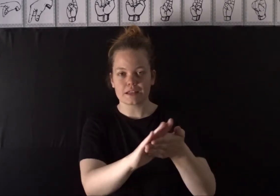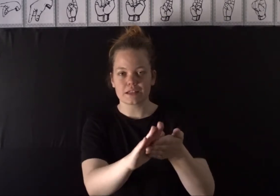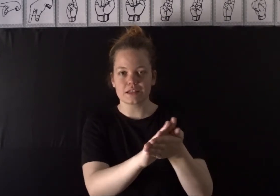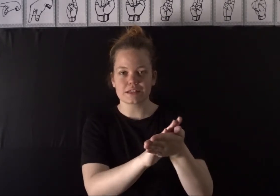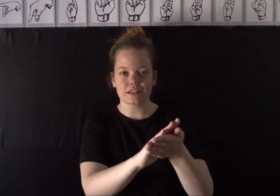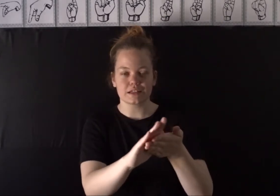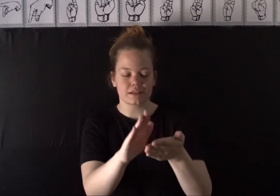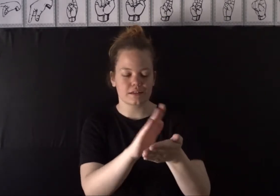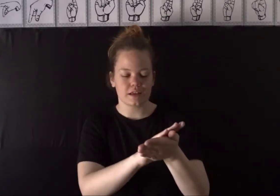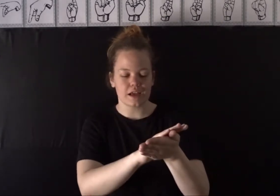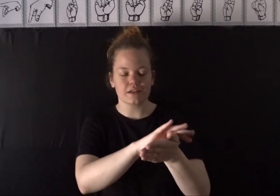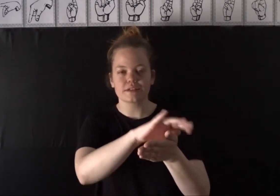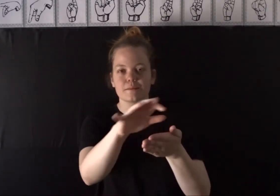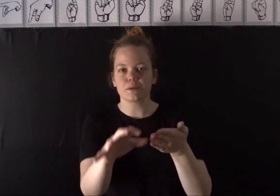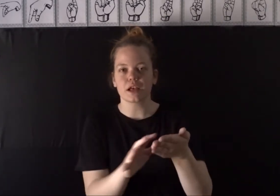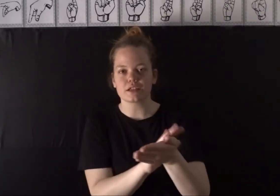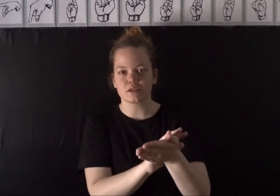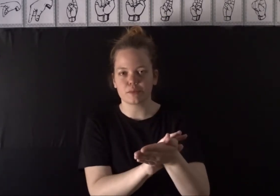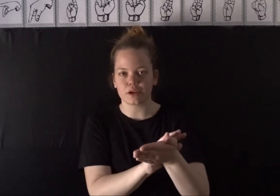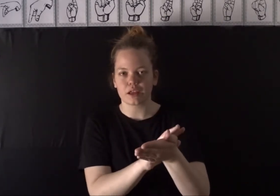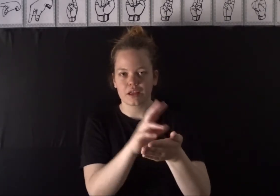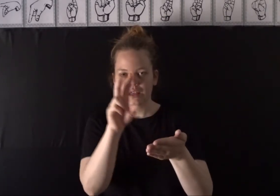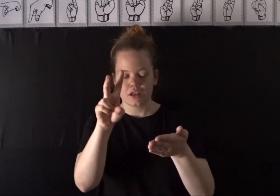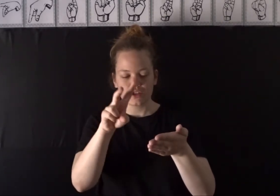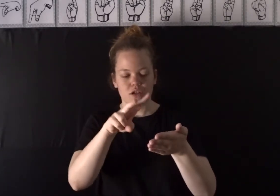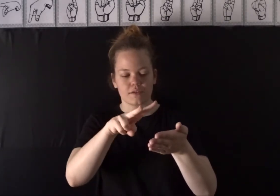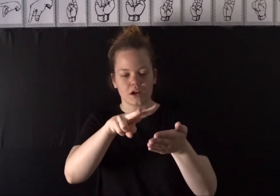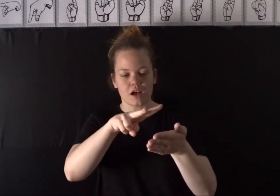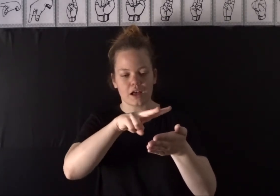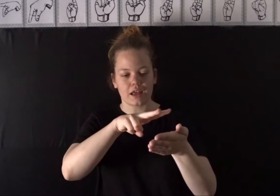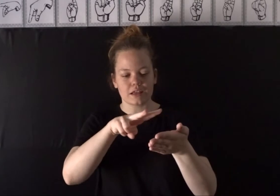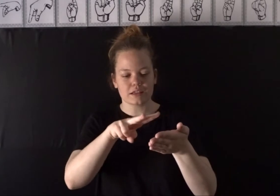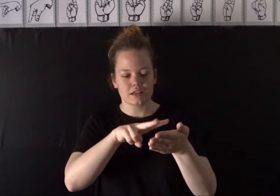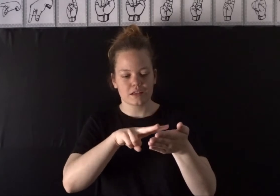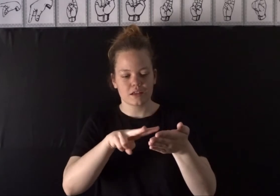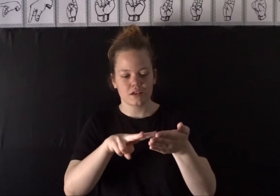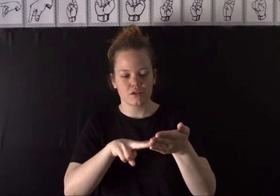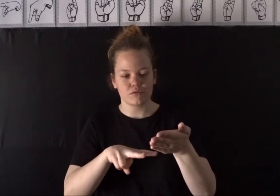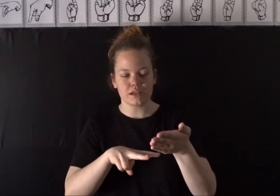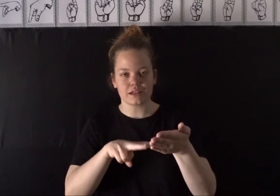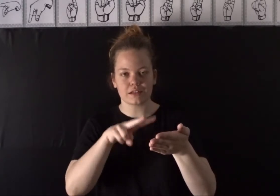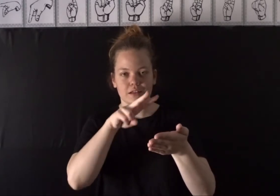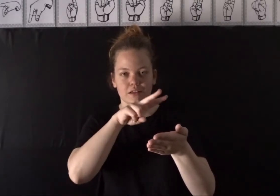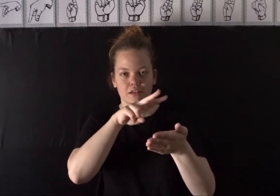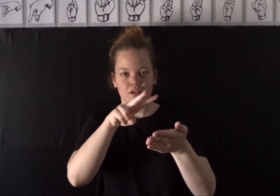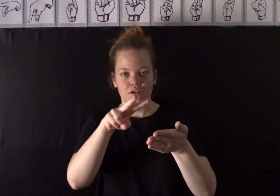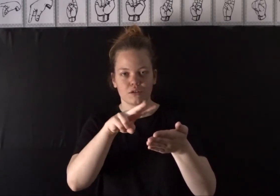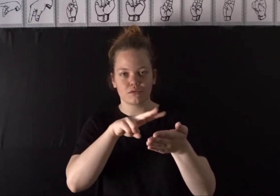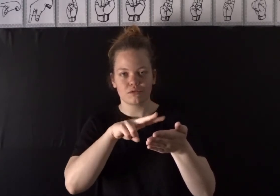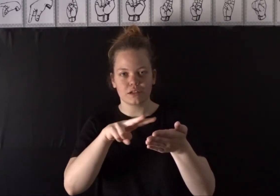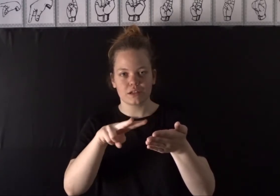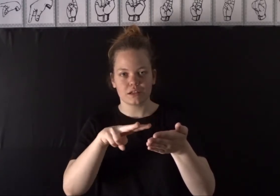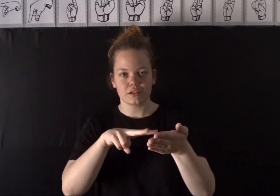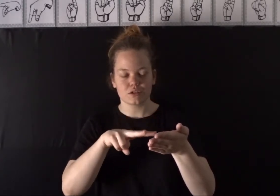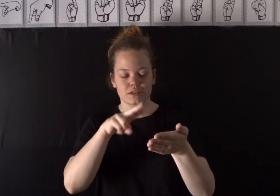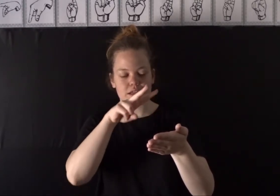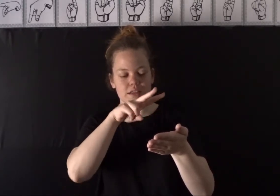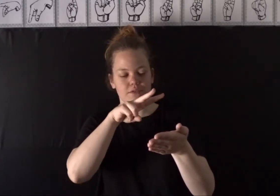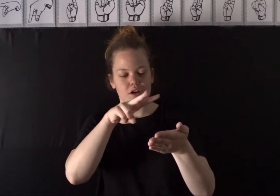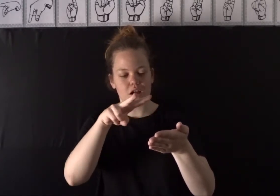going to kind of symbolize your book. So you have your eyes, read, read. So it's as if your